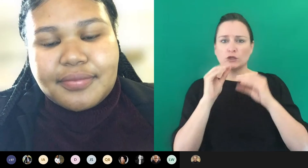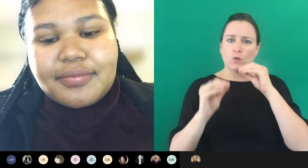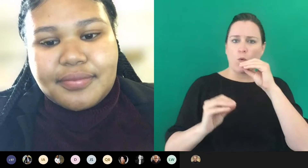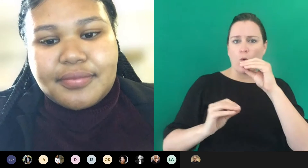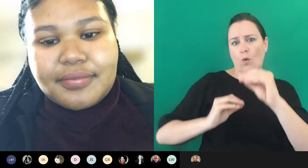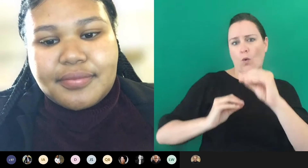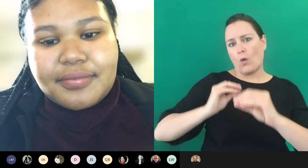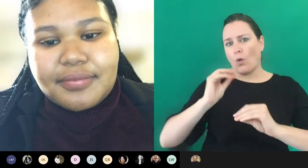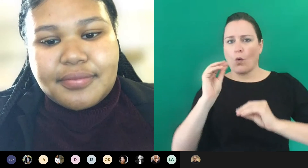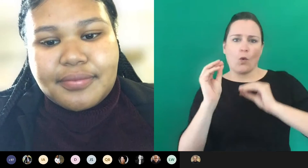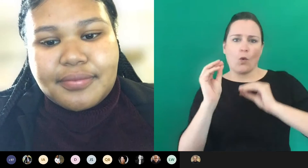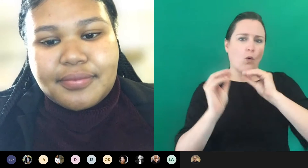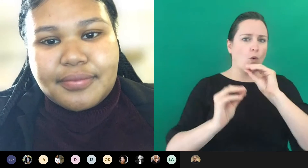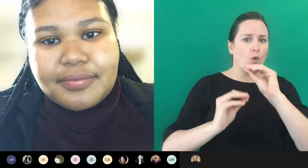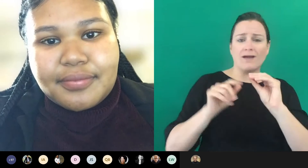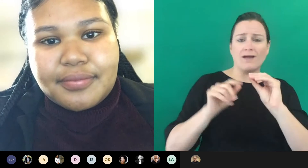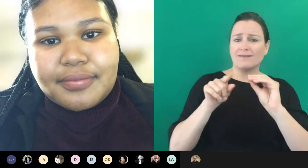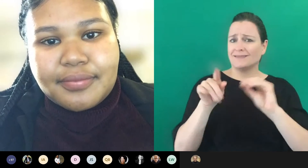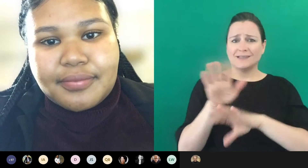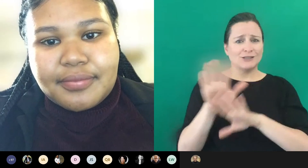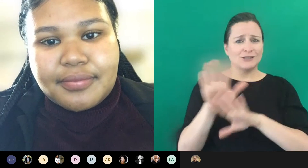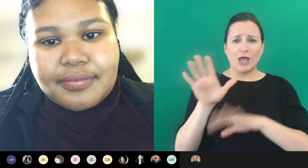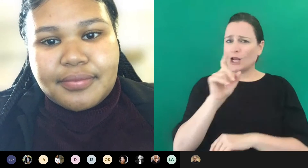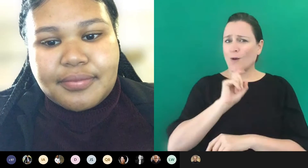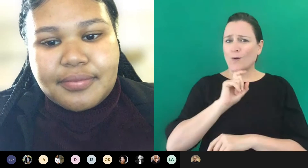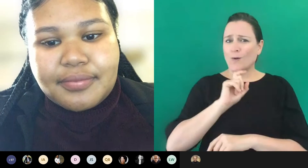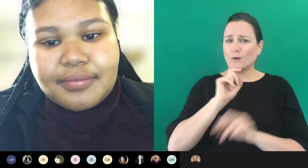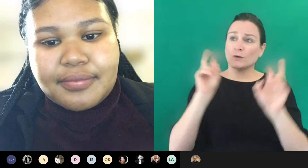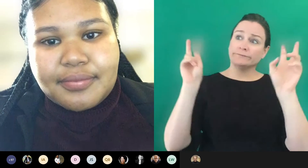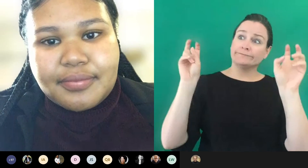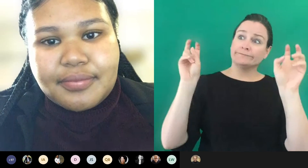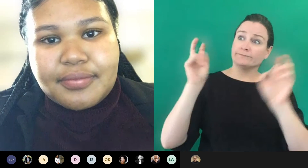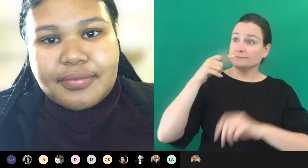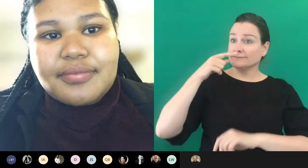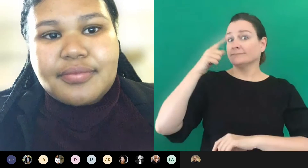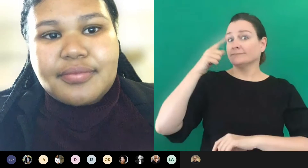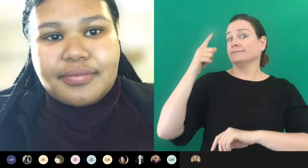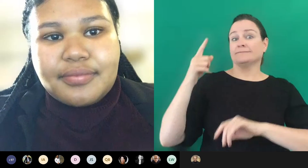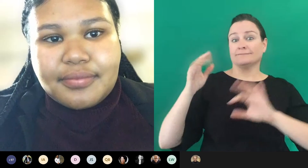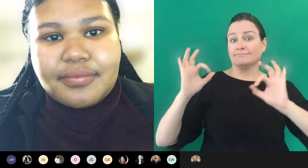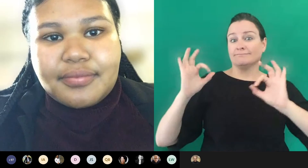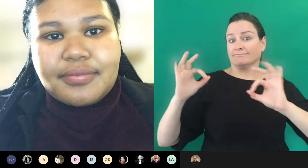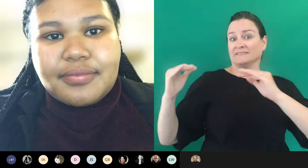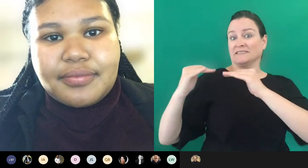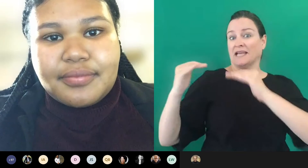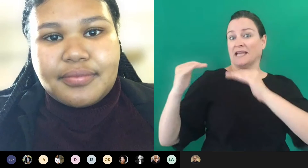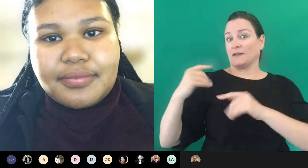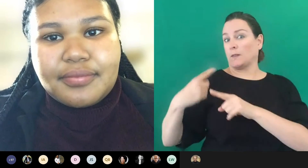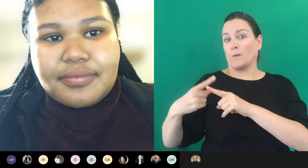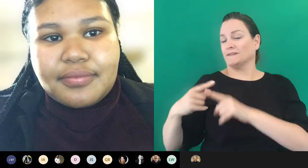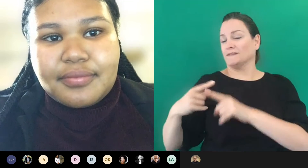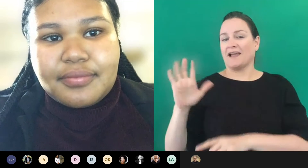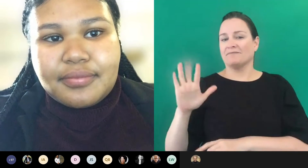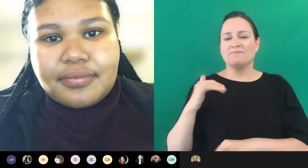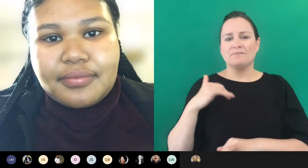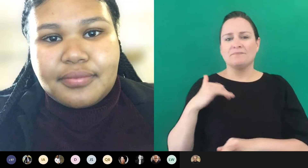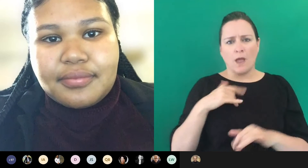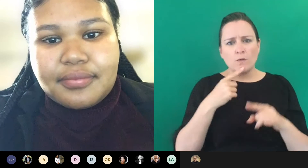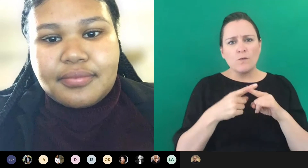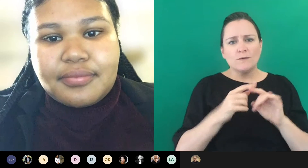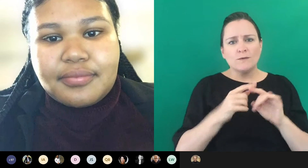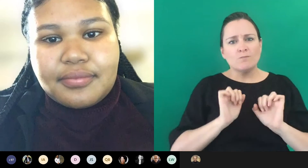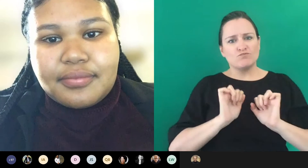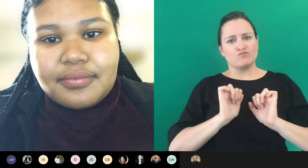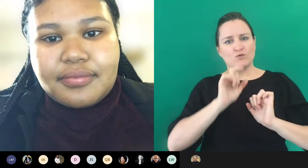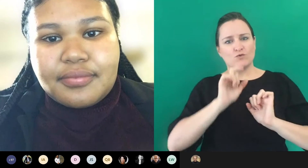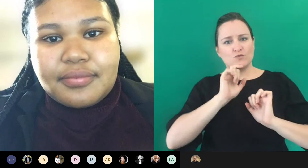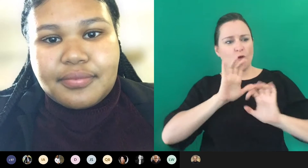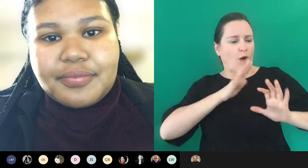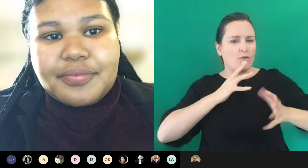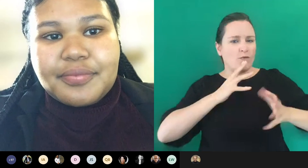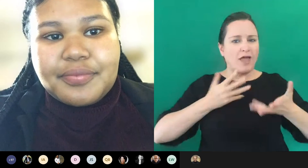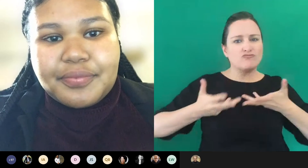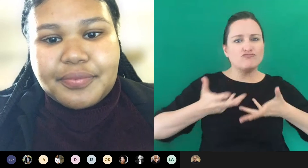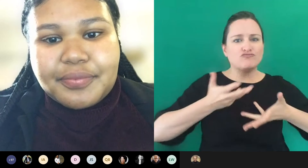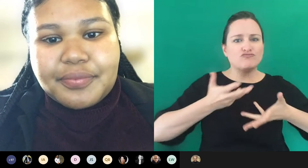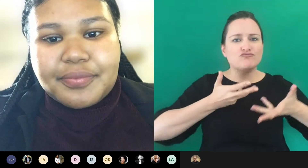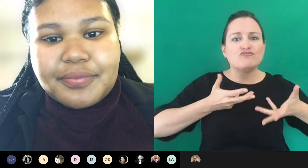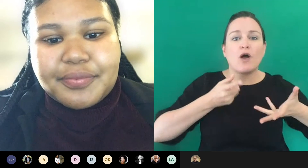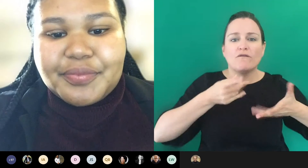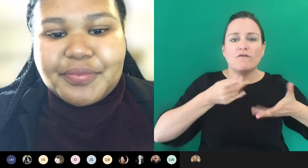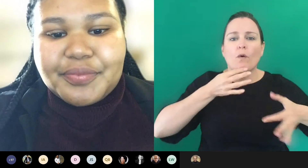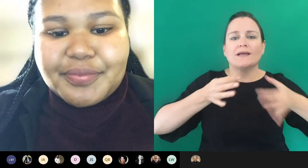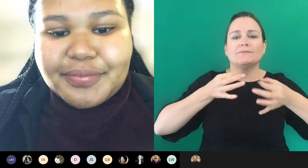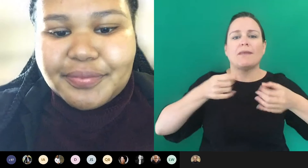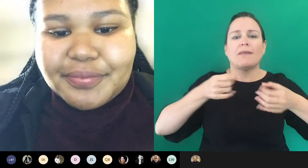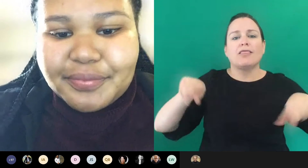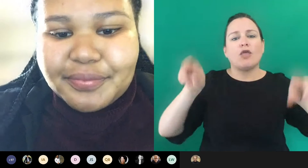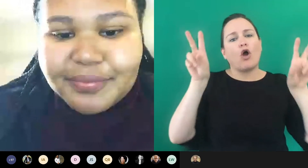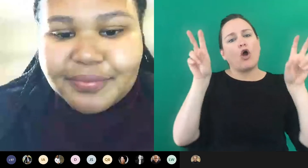really use the so-called standards that we always push for, but they use what they can use. So I think briefly, that's what I can say. I don't know if Alicia wanted to say